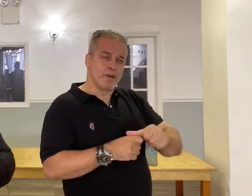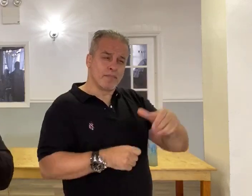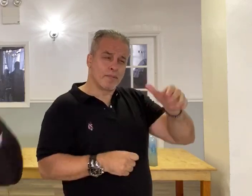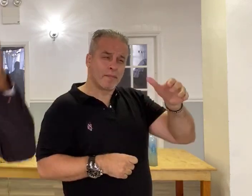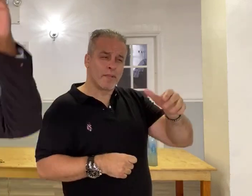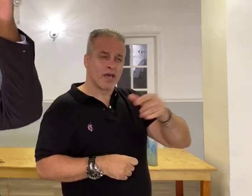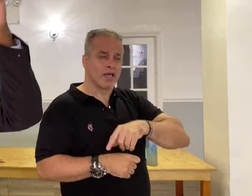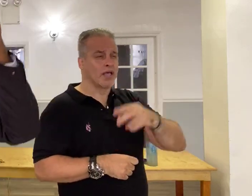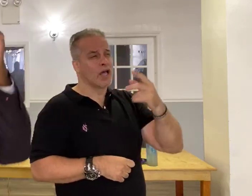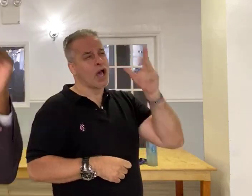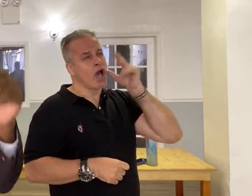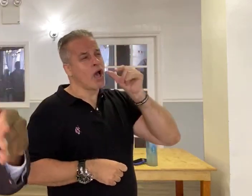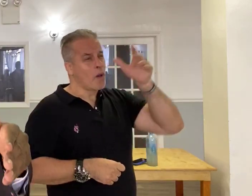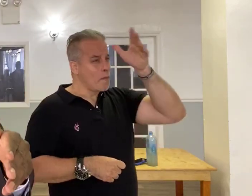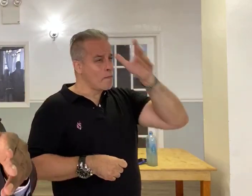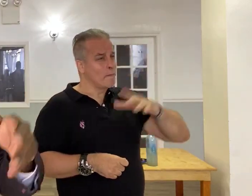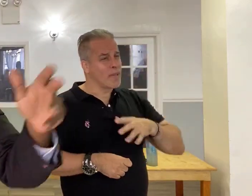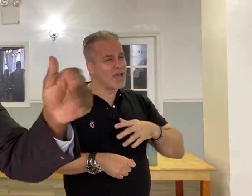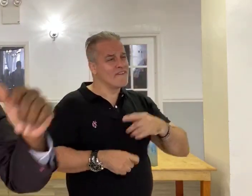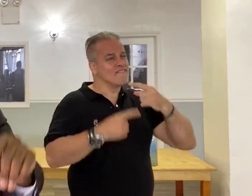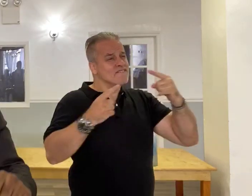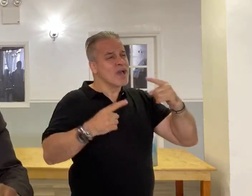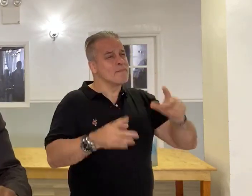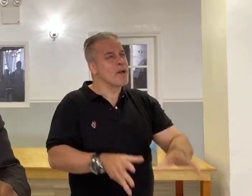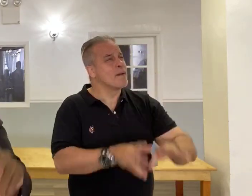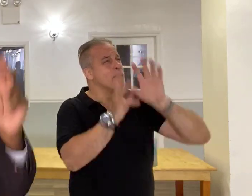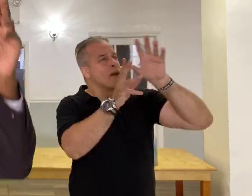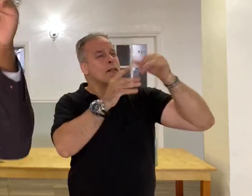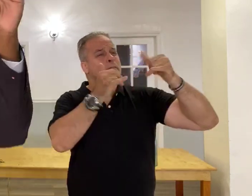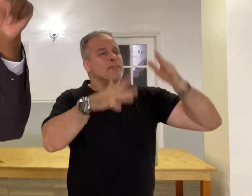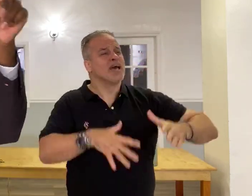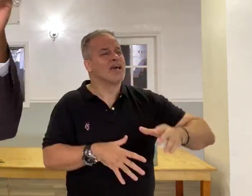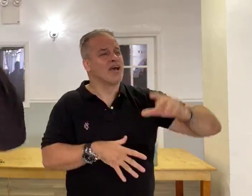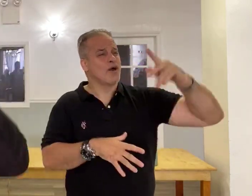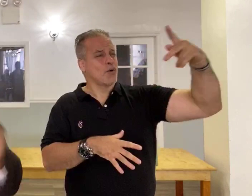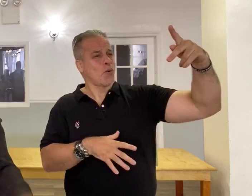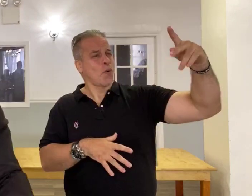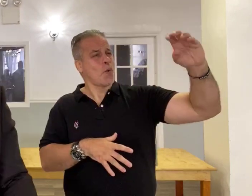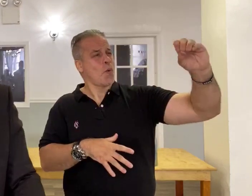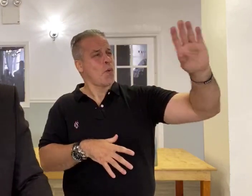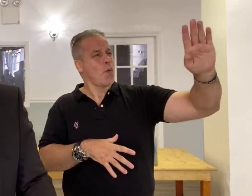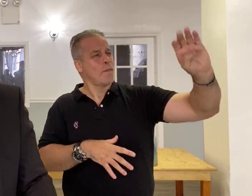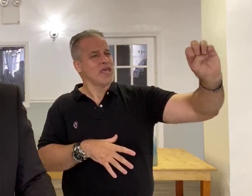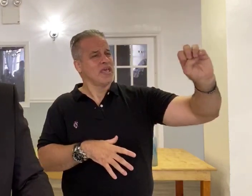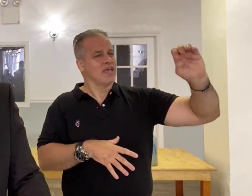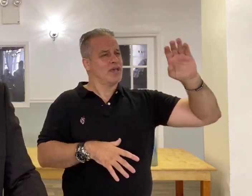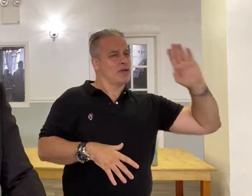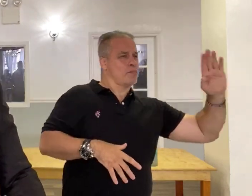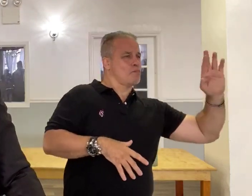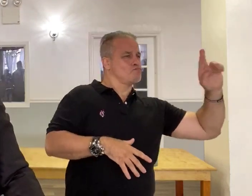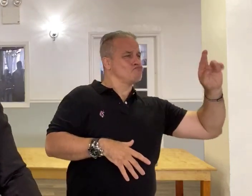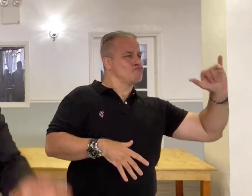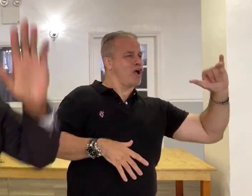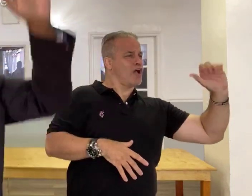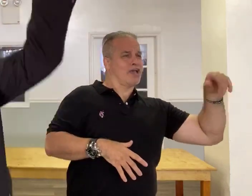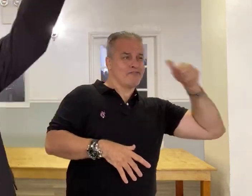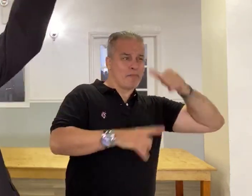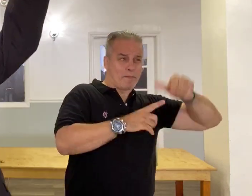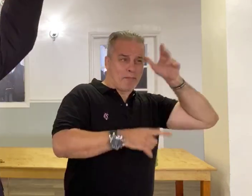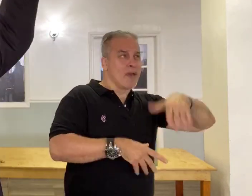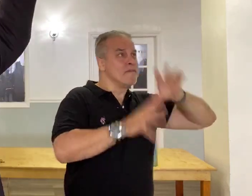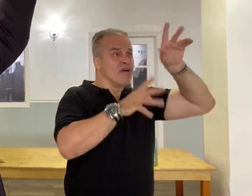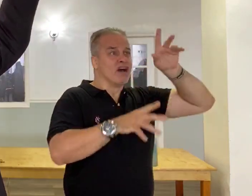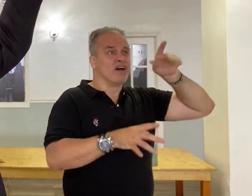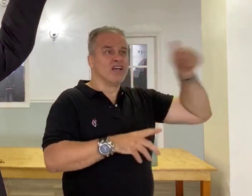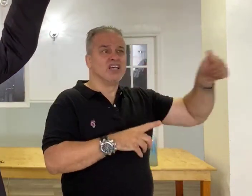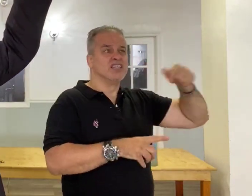I did that Kobe Bryant with his daughter and several others died in a helicopter crash along the side of a mountain? Who was